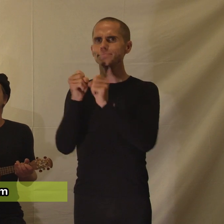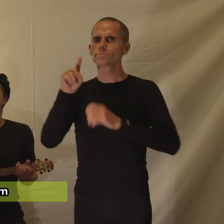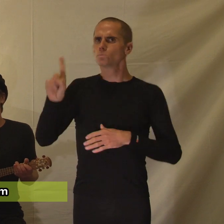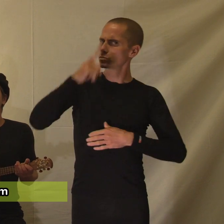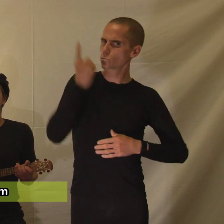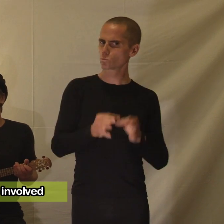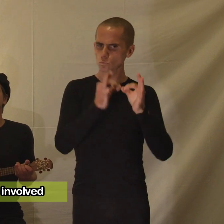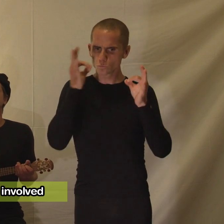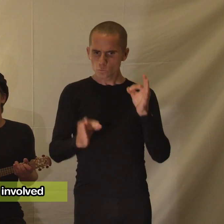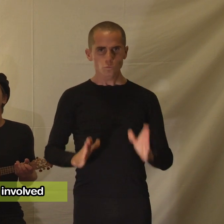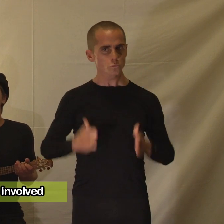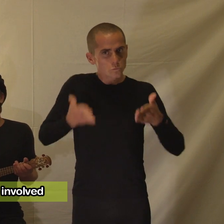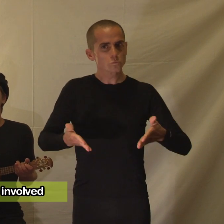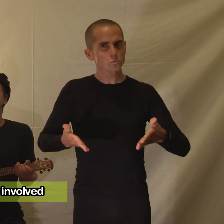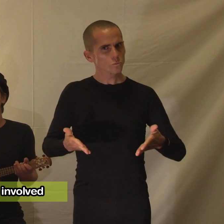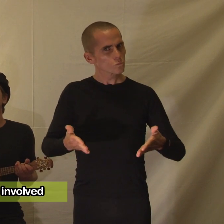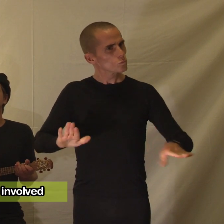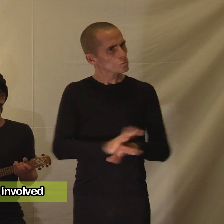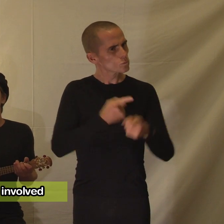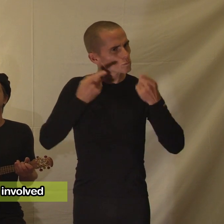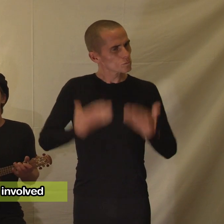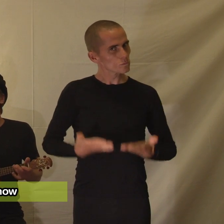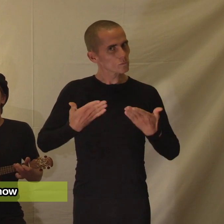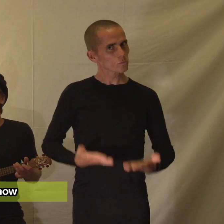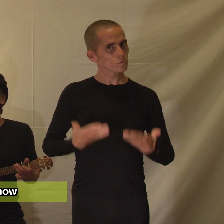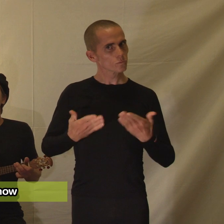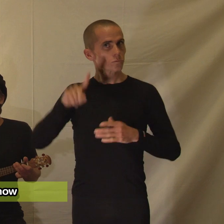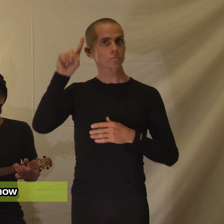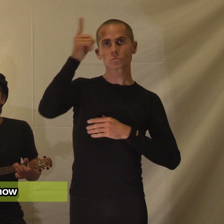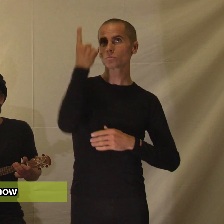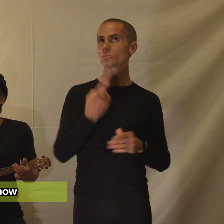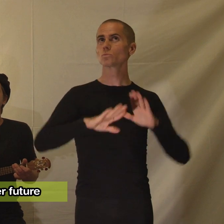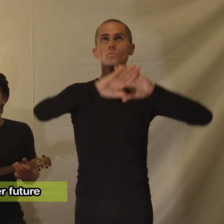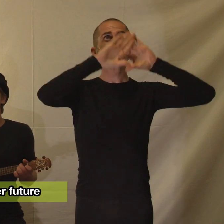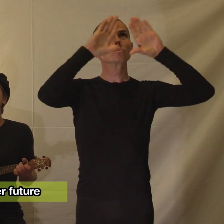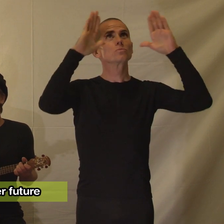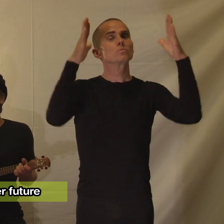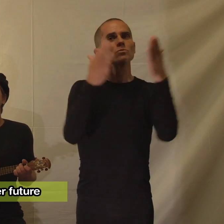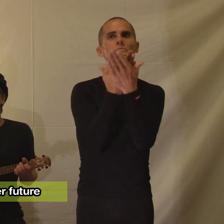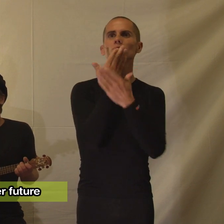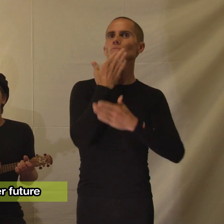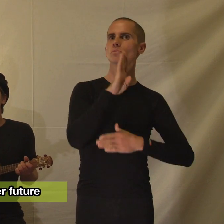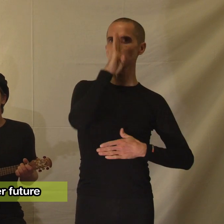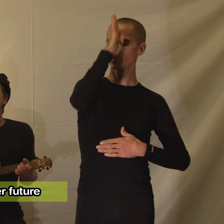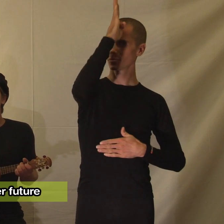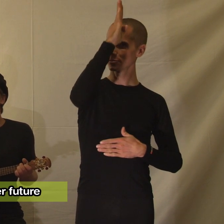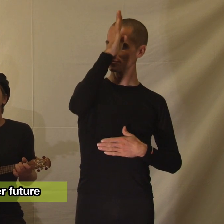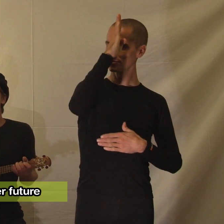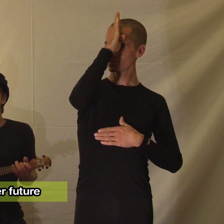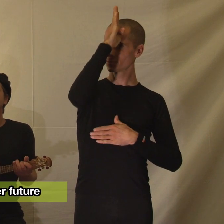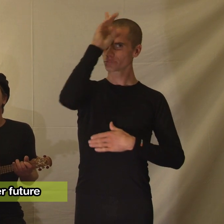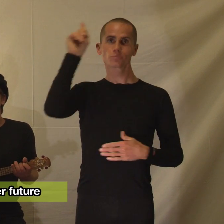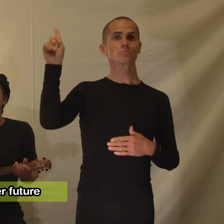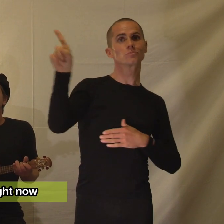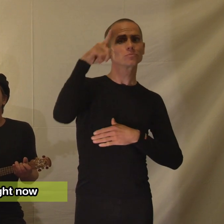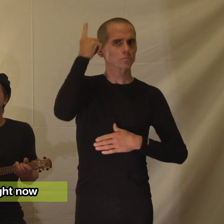problem. We've got to solve it, get involved and do it now, now, now. We need to build a better